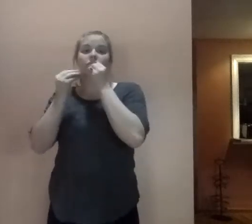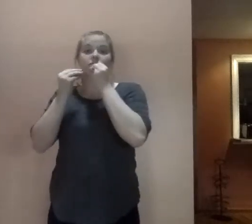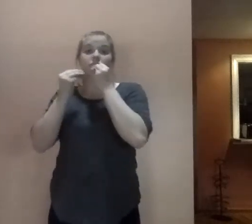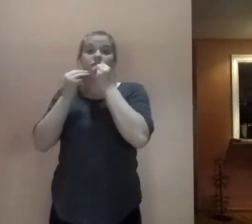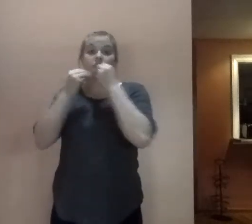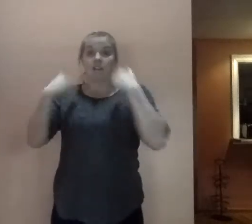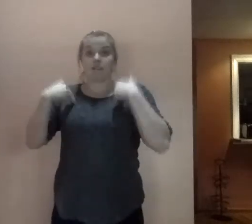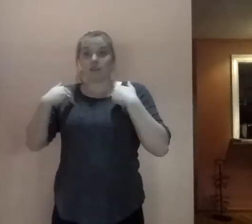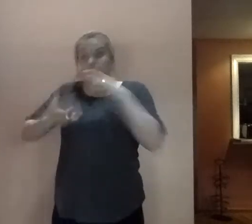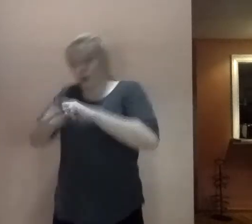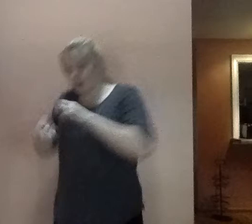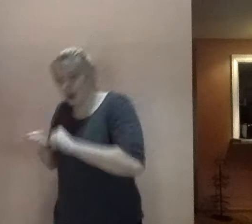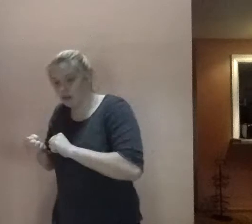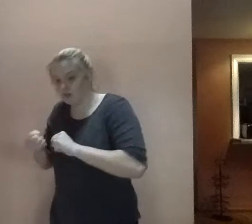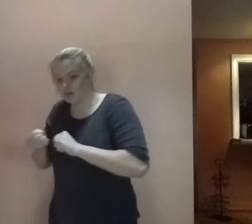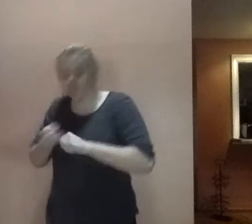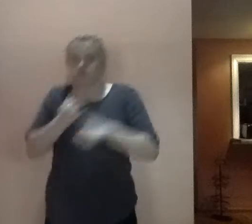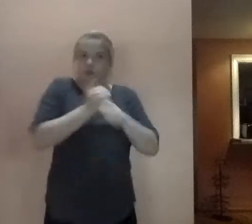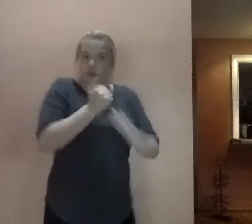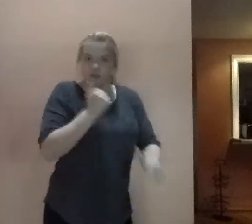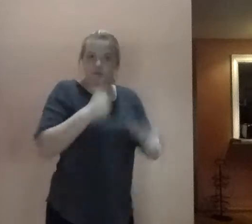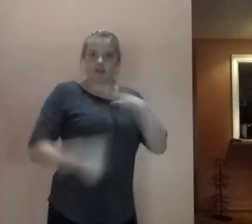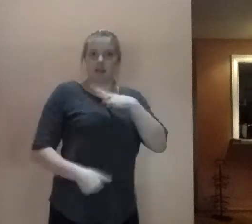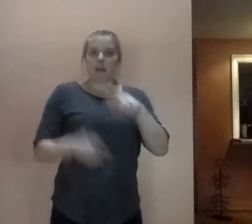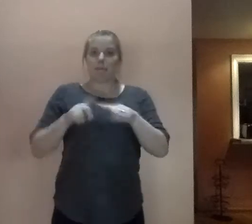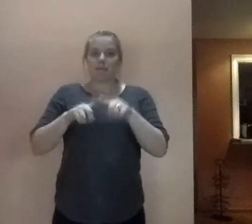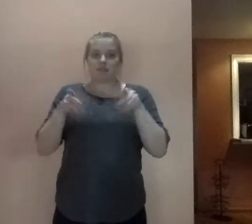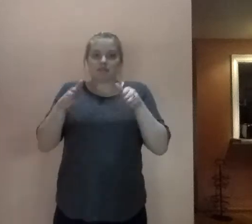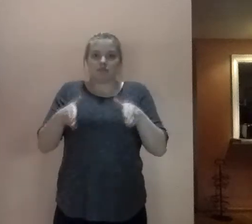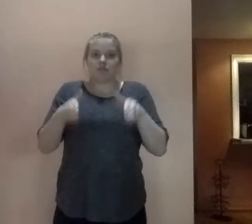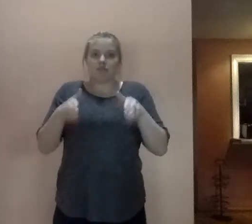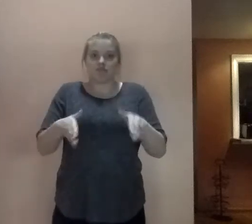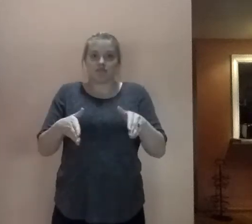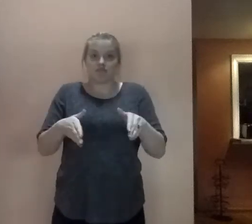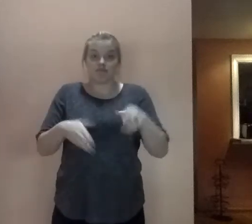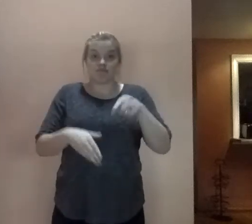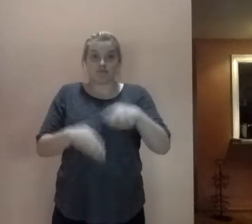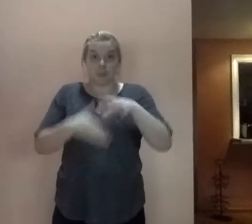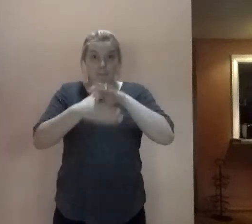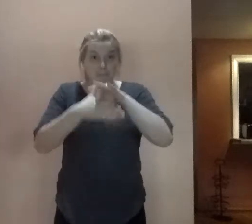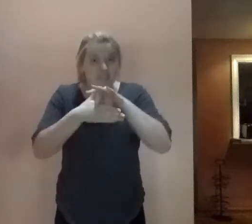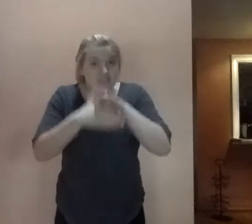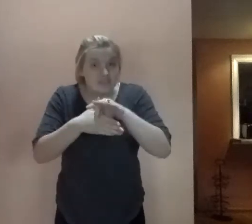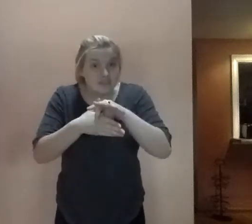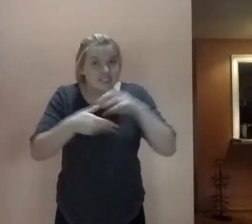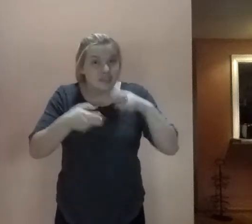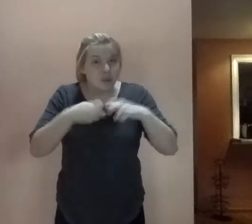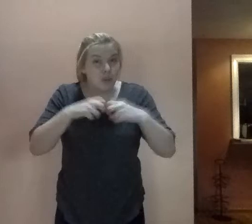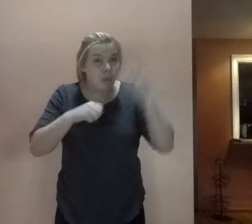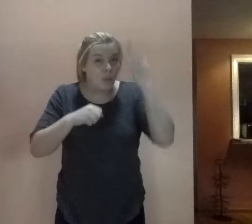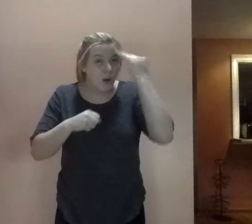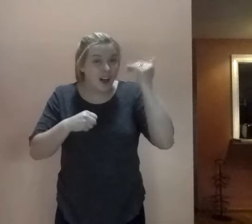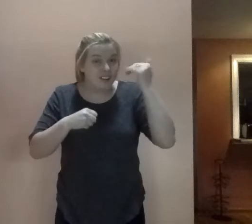to your fat. Your body can't turn those carbs into fat unless you're really overdoing the calories. Obesity, it's a death sentence. You're